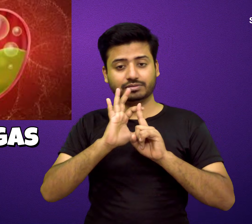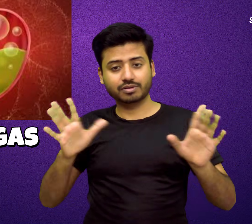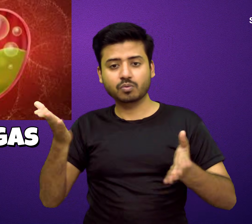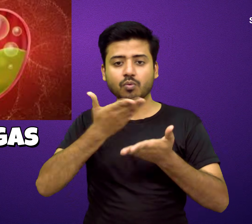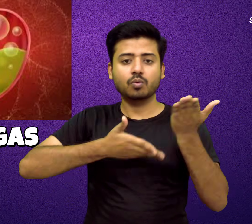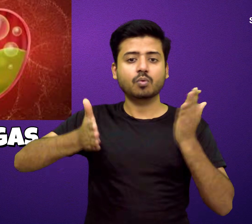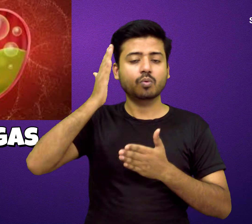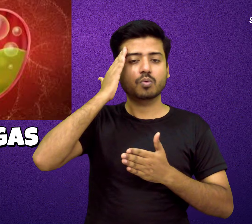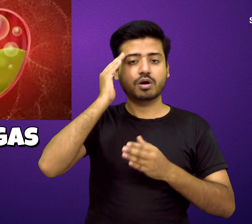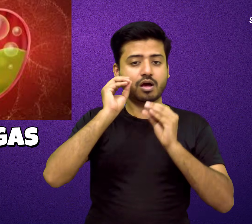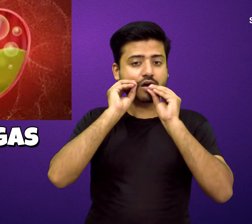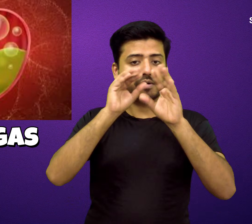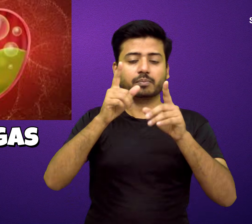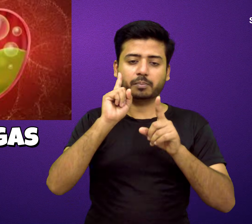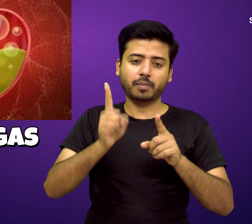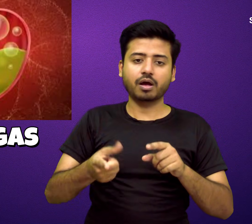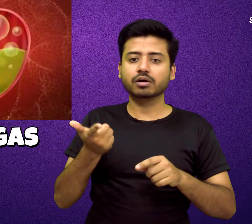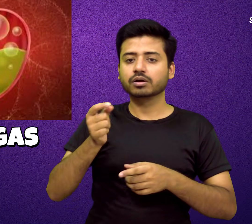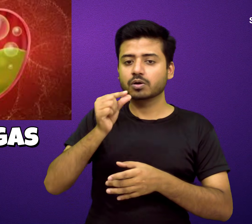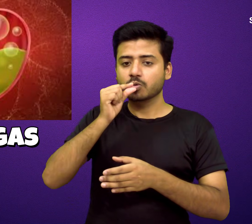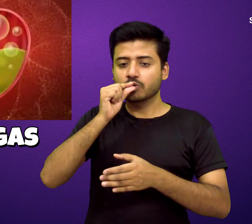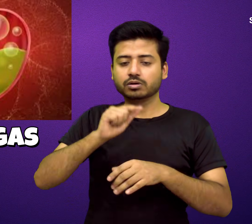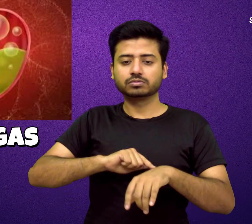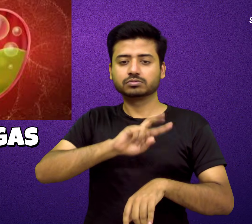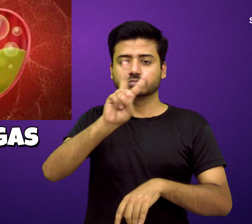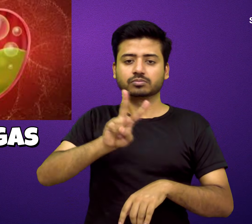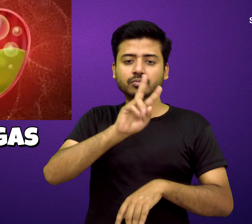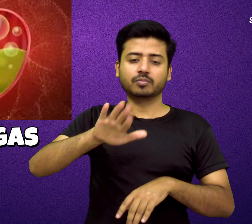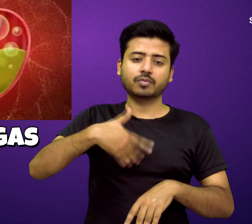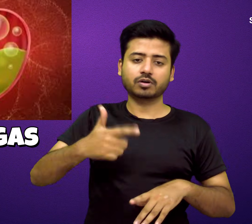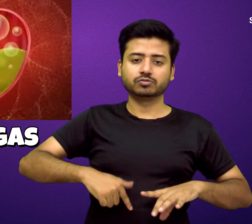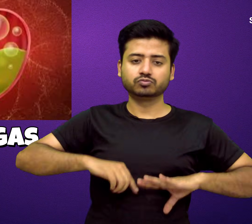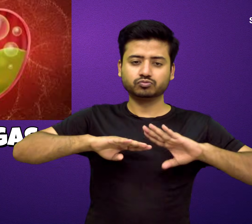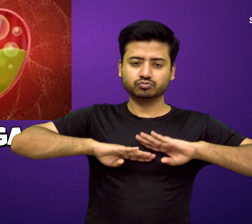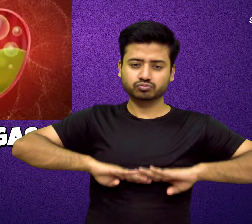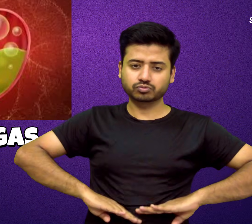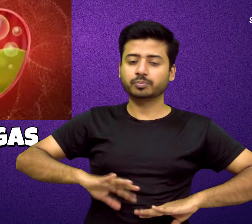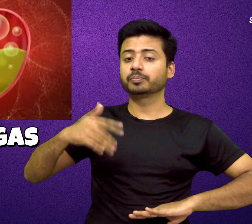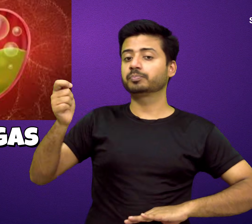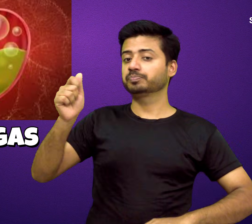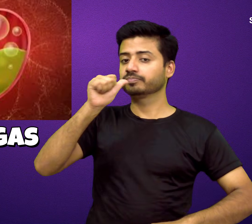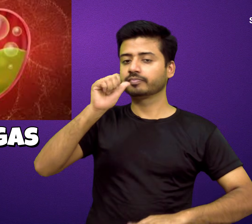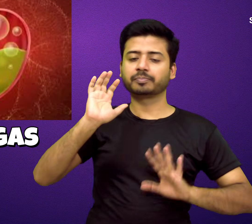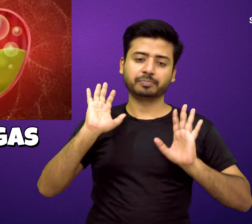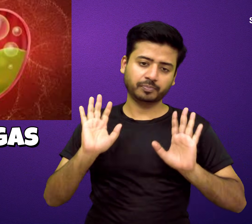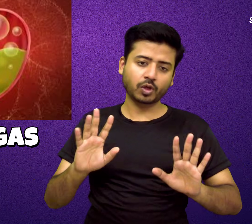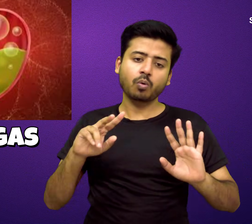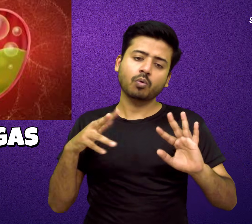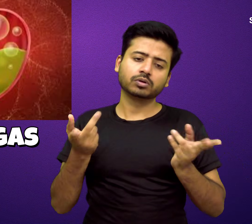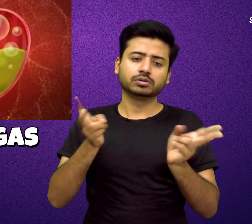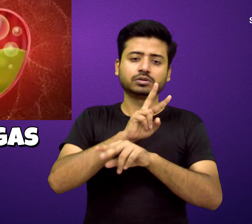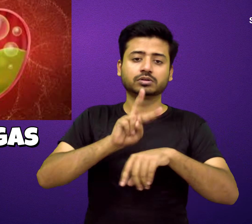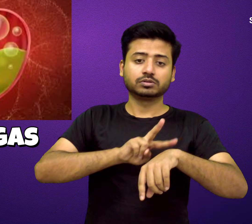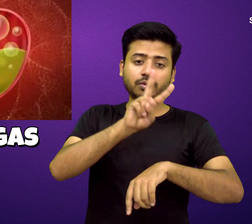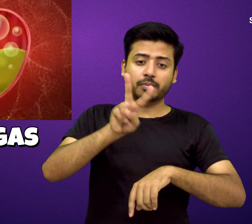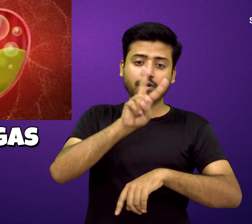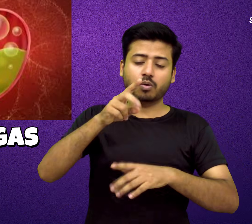that regular and diet soda significantly affected the surface roughness of tooth enamel, indicating that both can contribute to